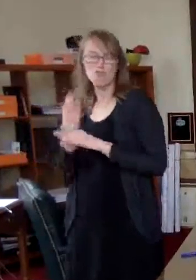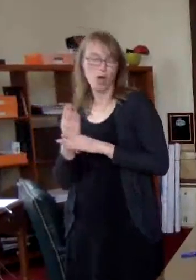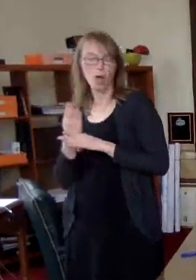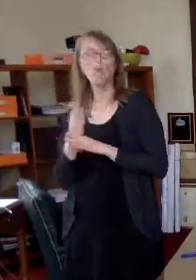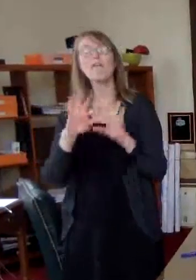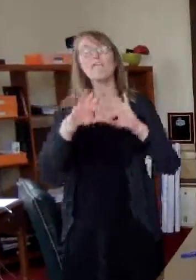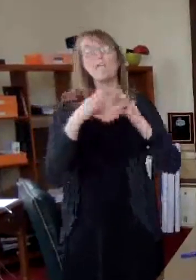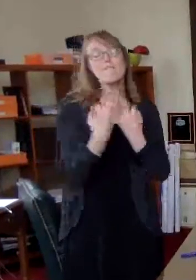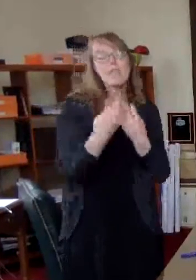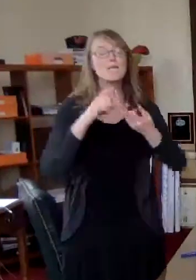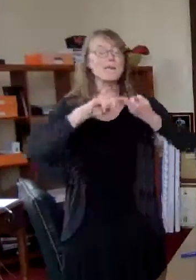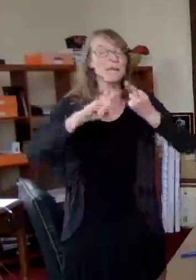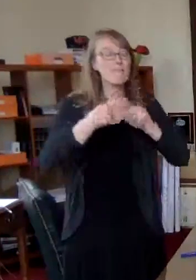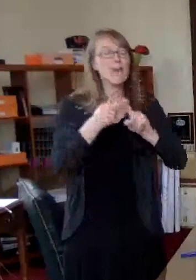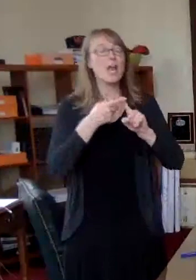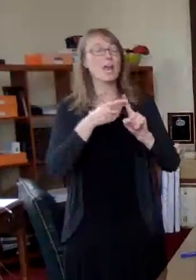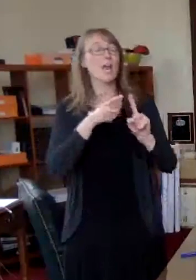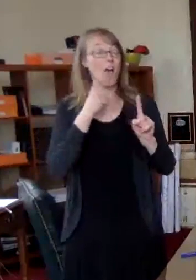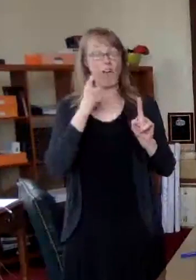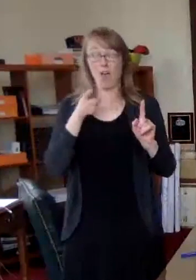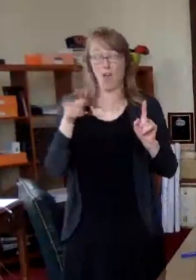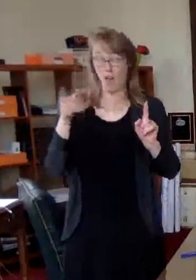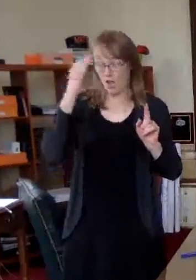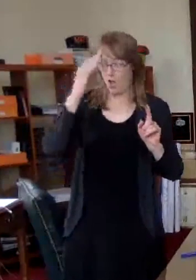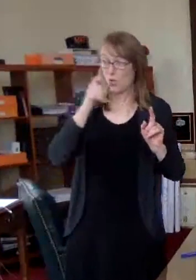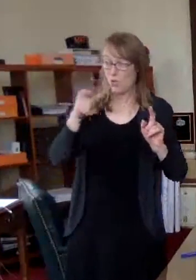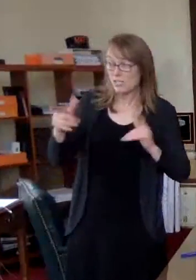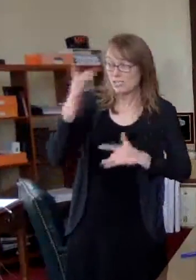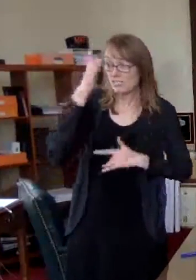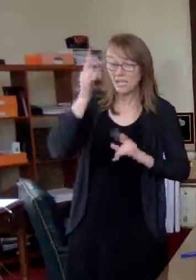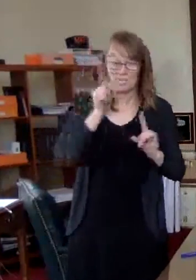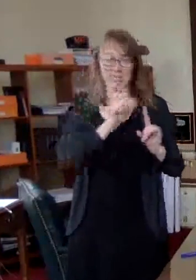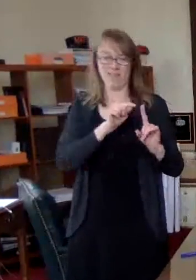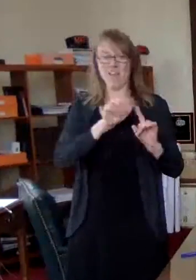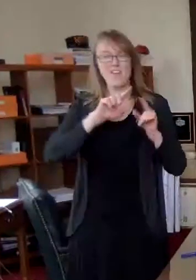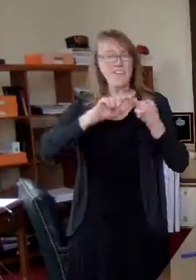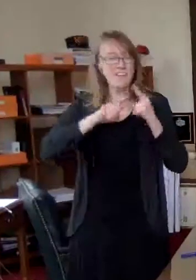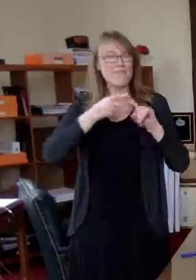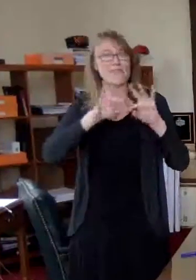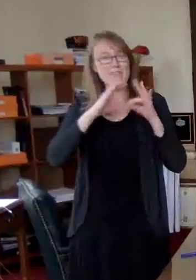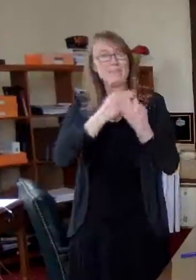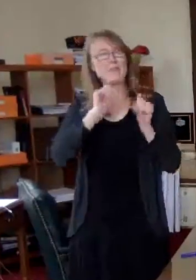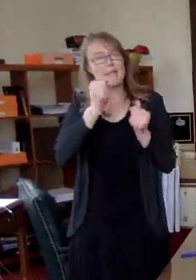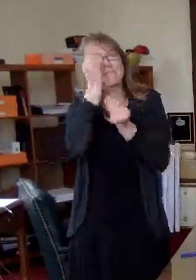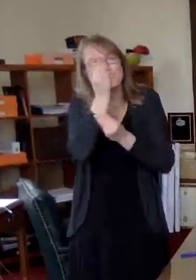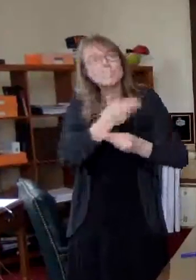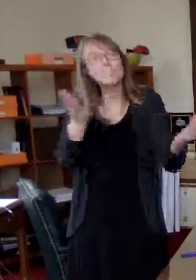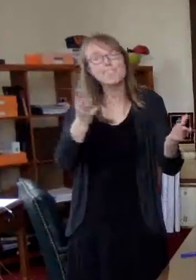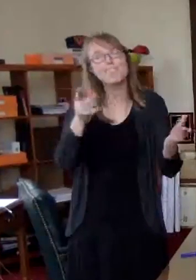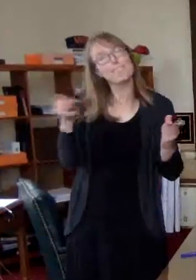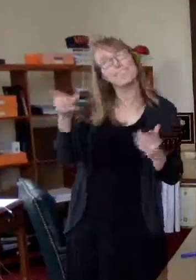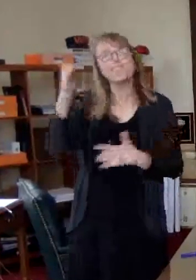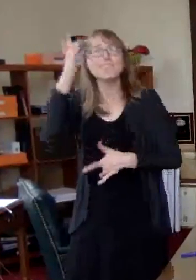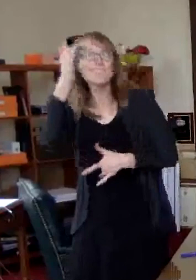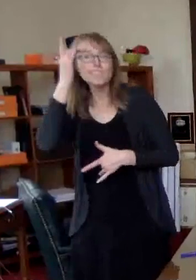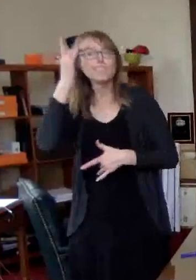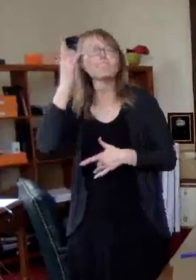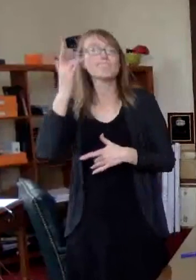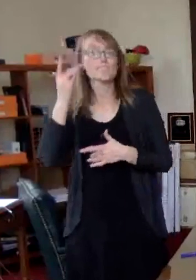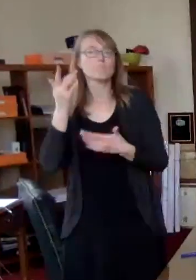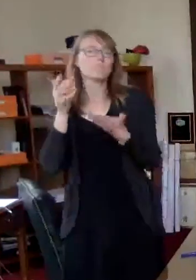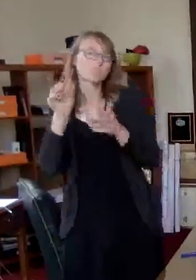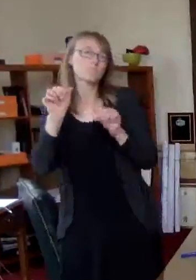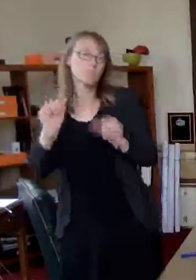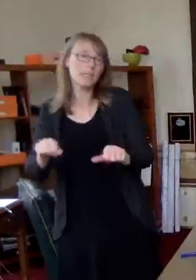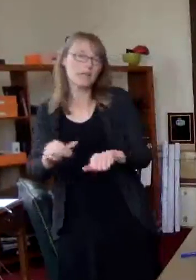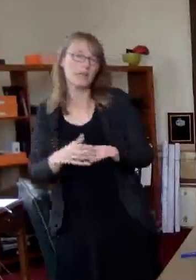perfectly fine, but government cannot share that information. We know that in the city of St. Louis that there is a case in